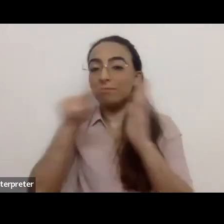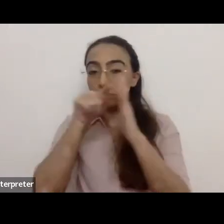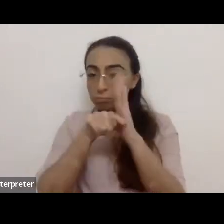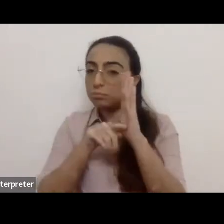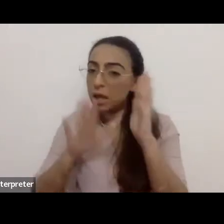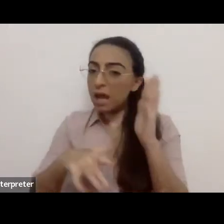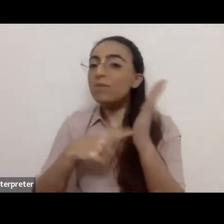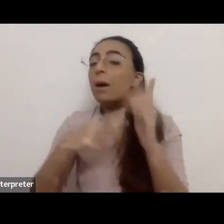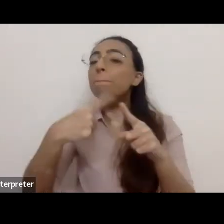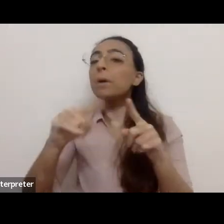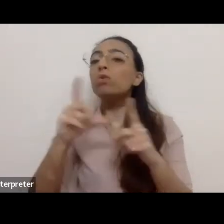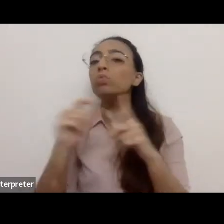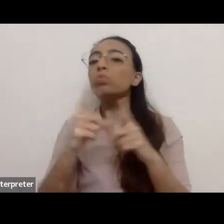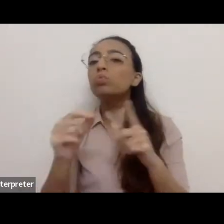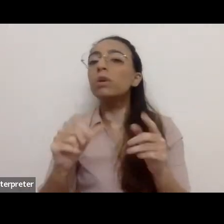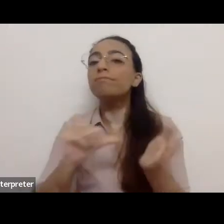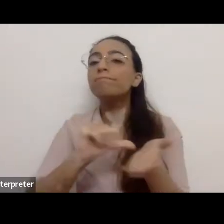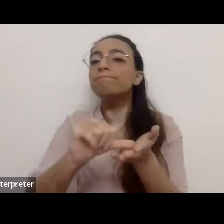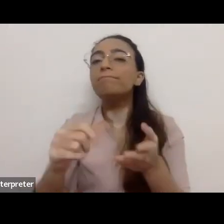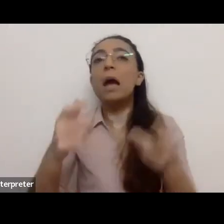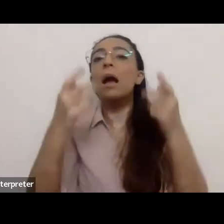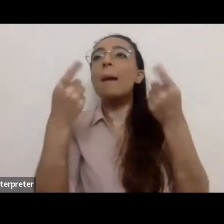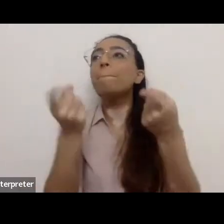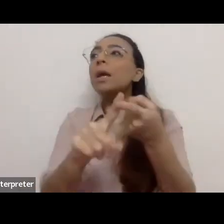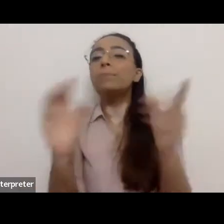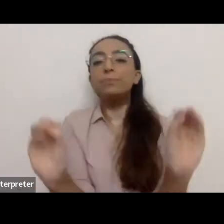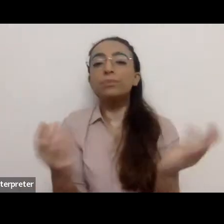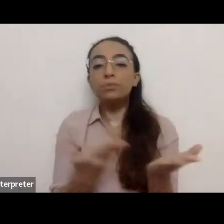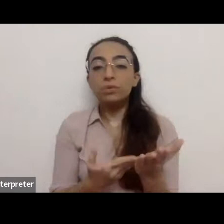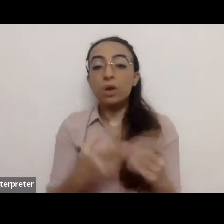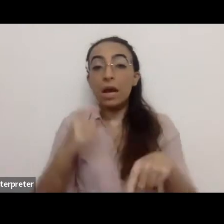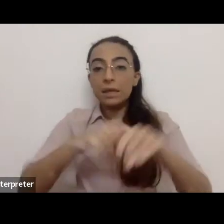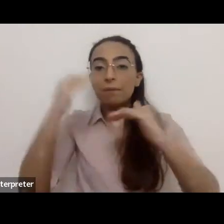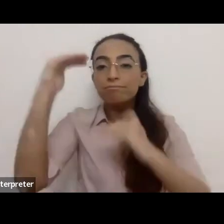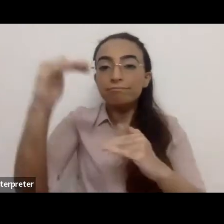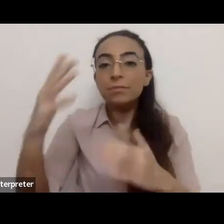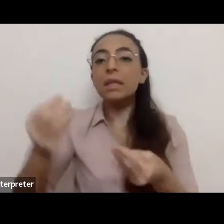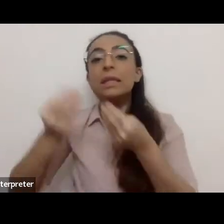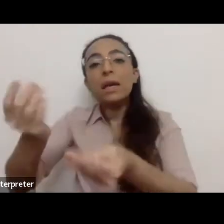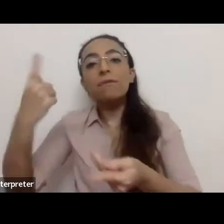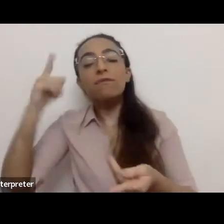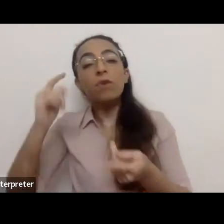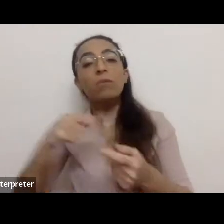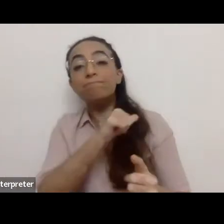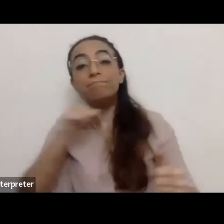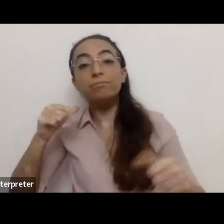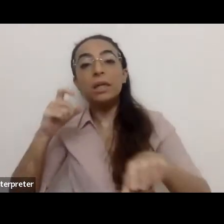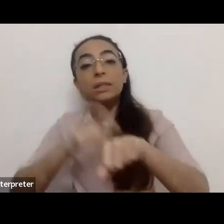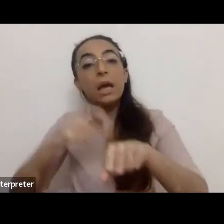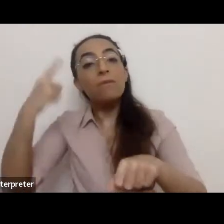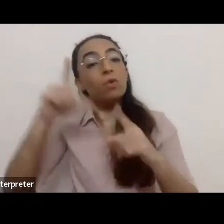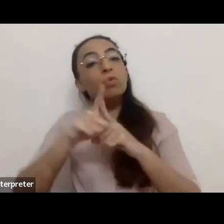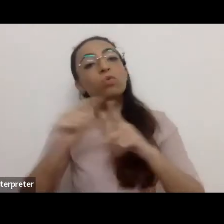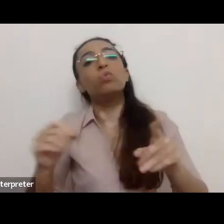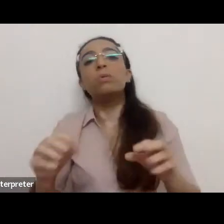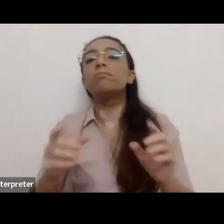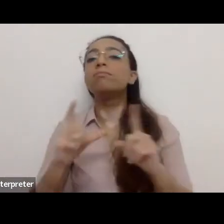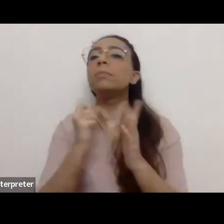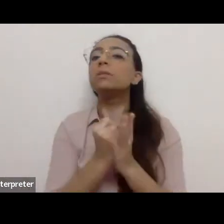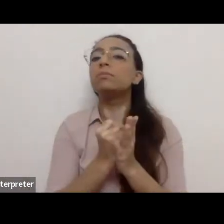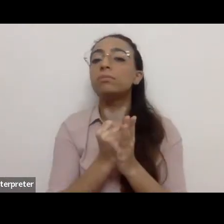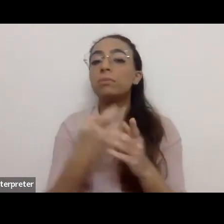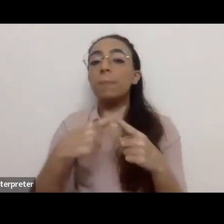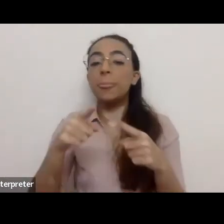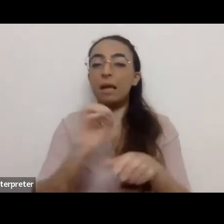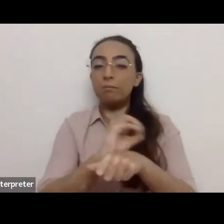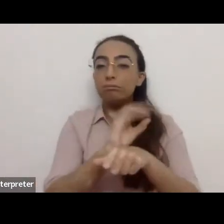are gaps. I think there should be deadlines and timelines given. I think COVID has shown that it's